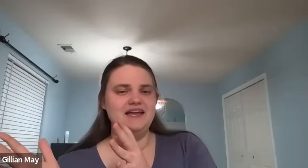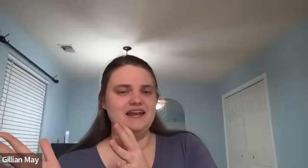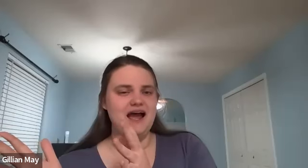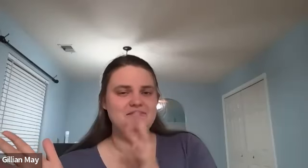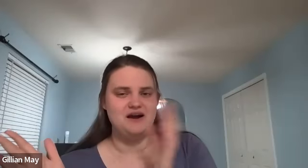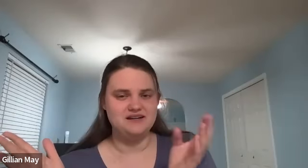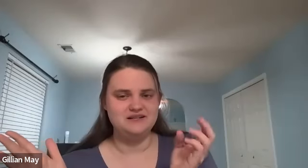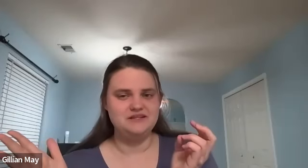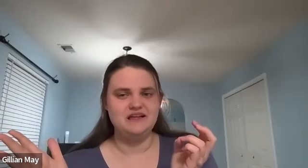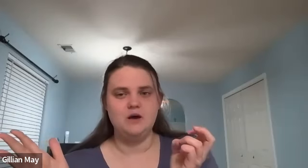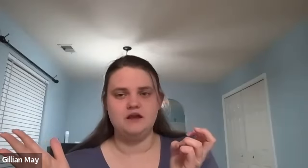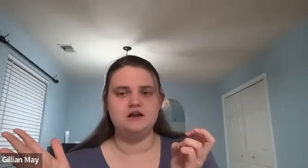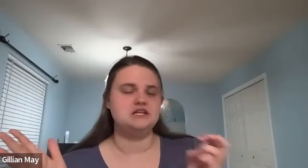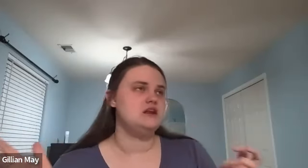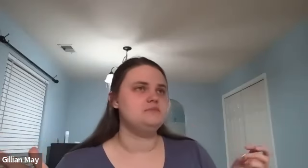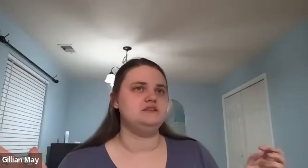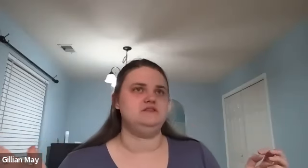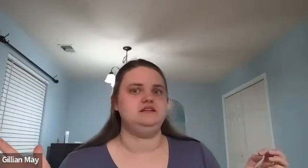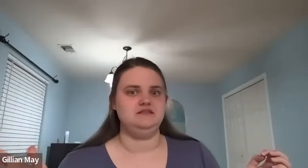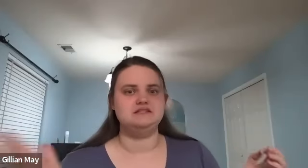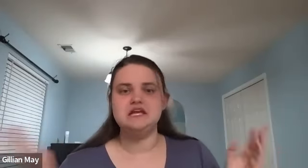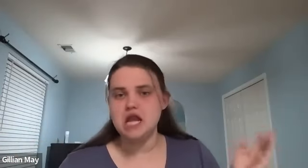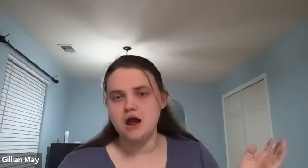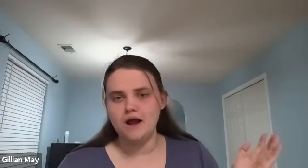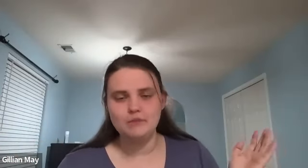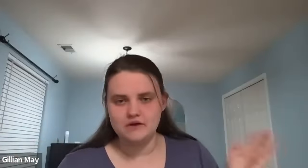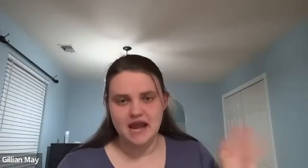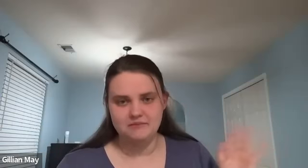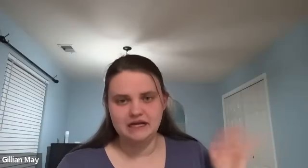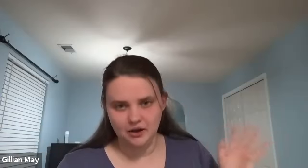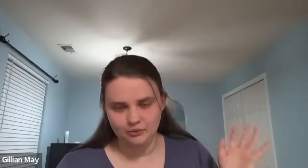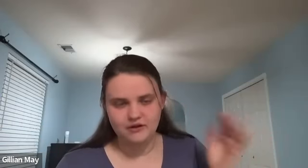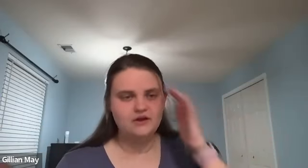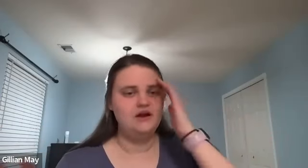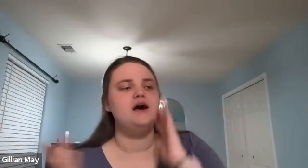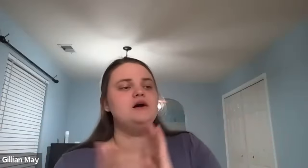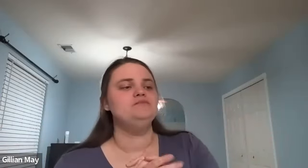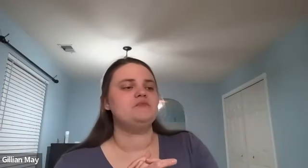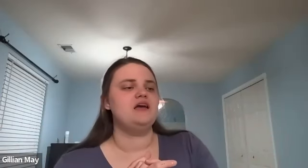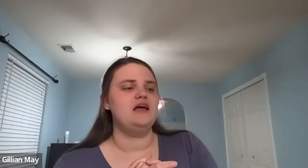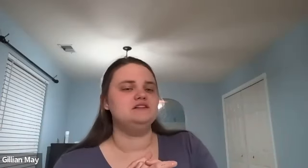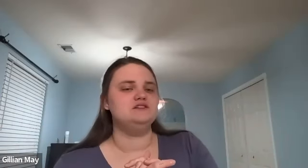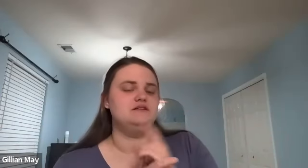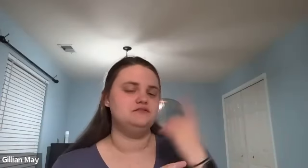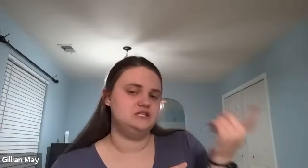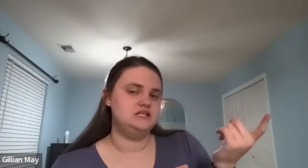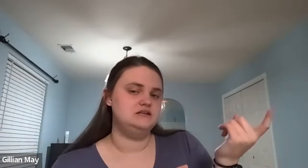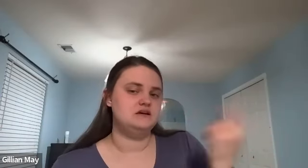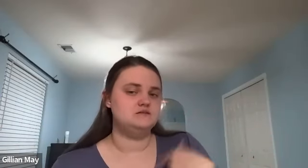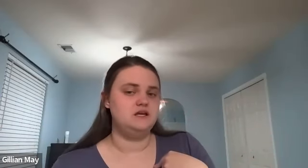And I'm not going to be like, oh my gosh, I cannot believe they did this. Like, no, I'm more than happy to help. And if she tells me